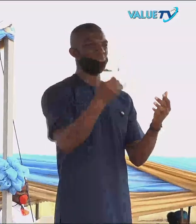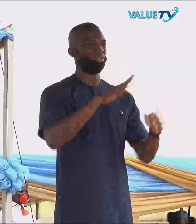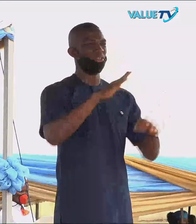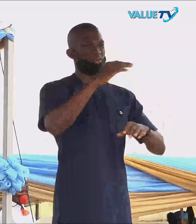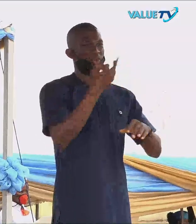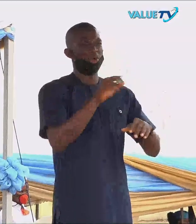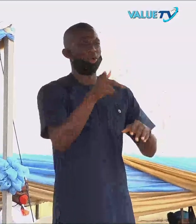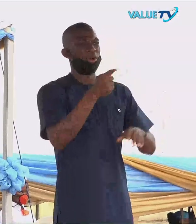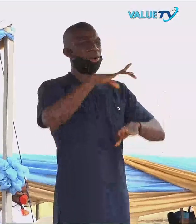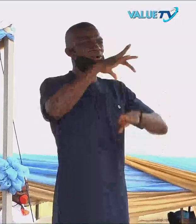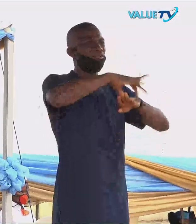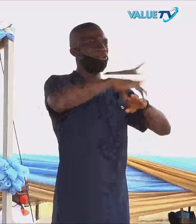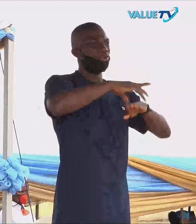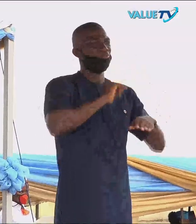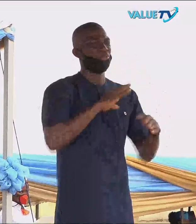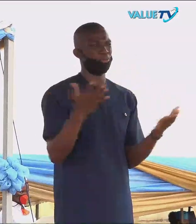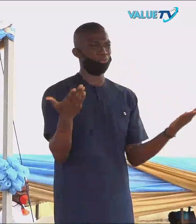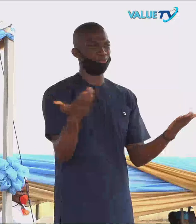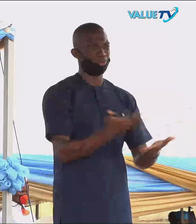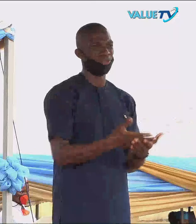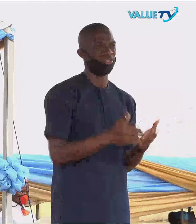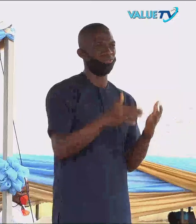I bring you greetings in Jesus' name.